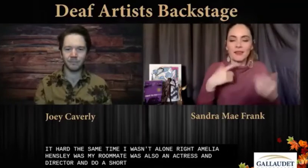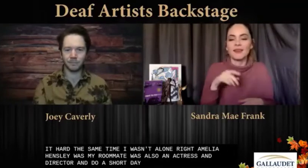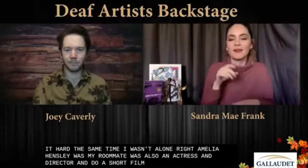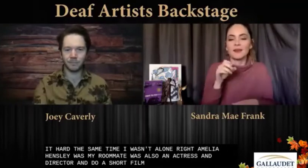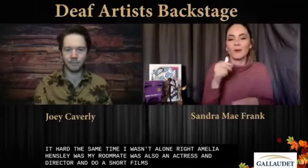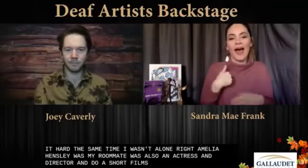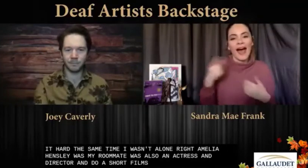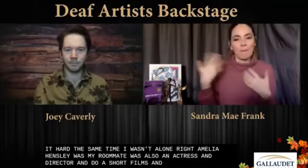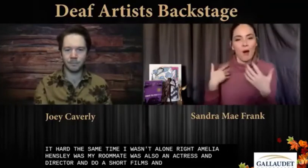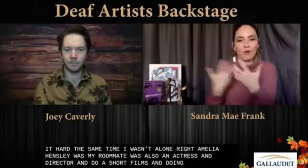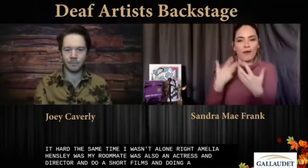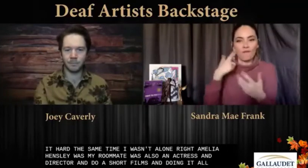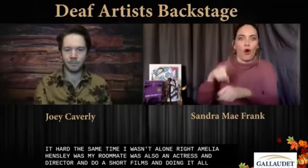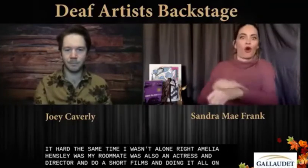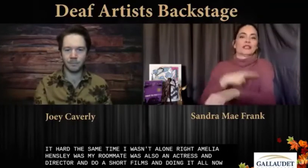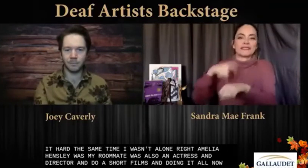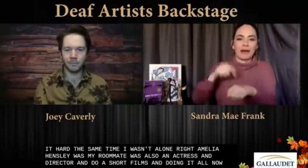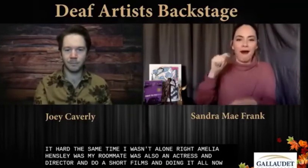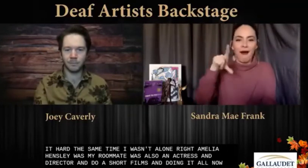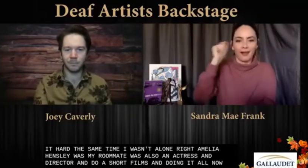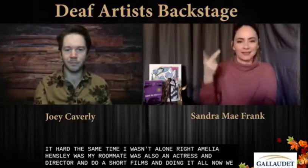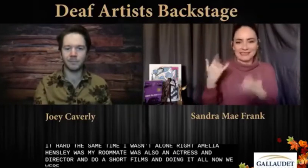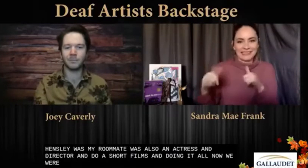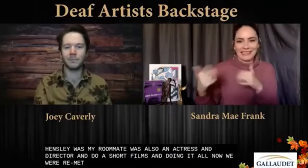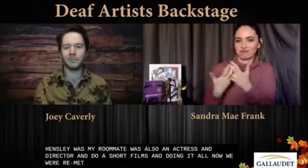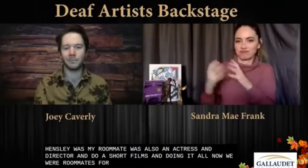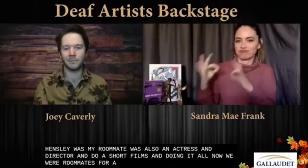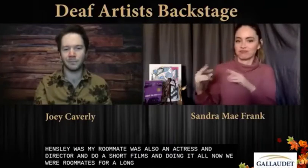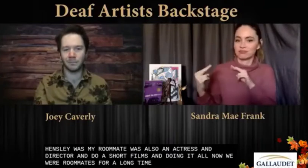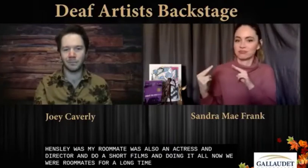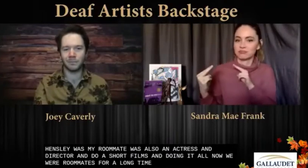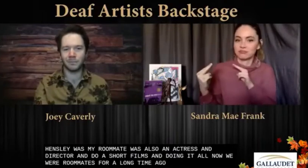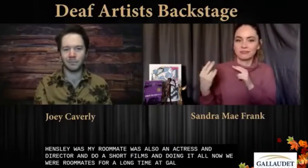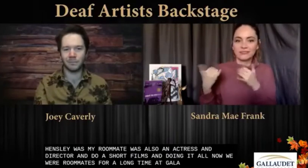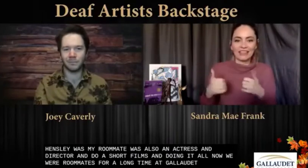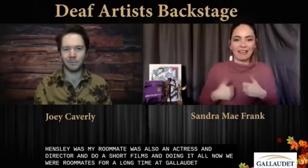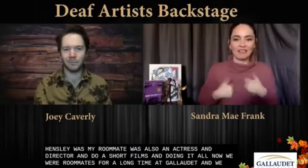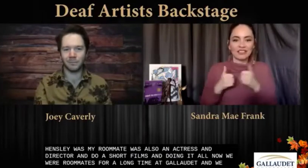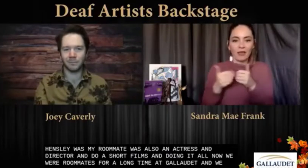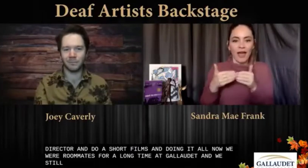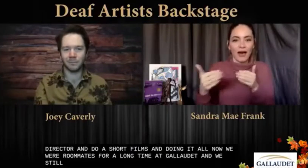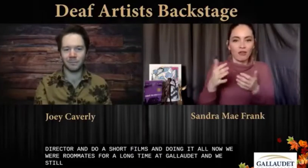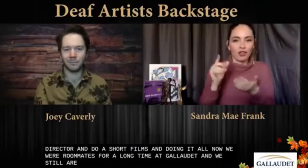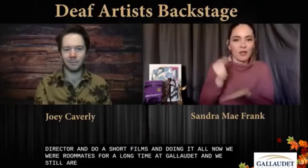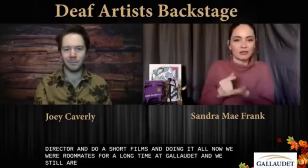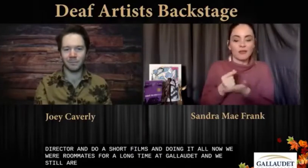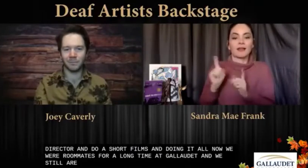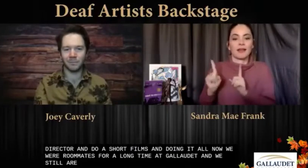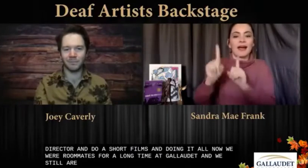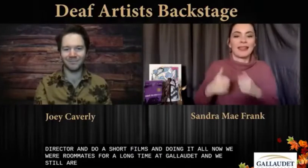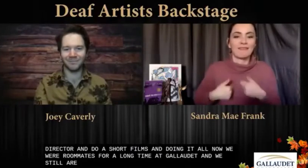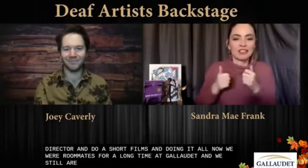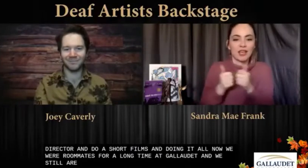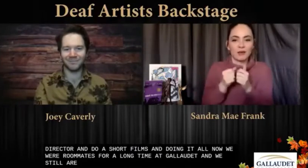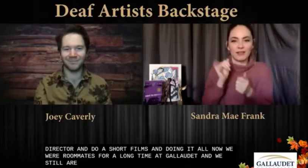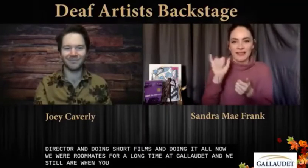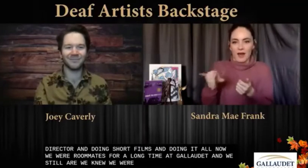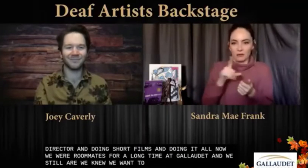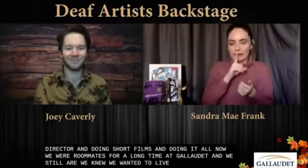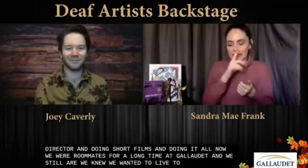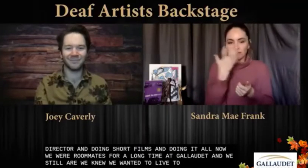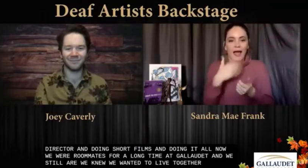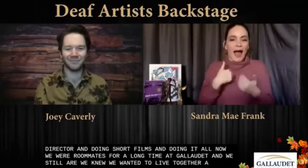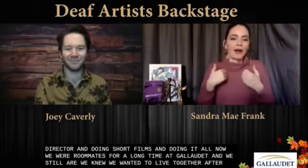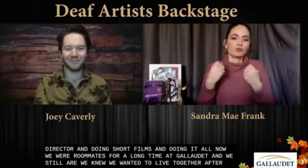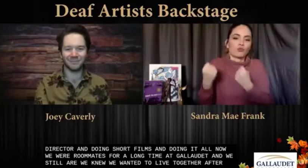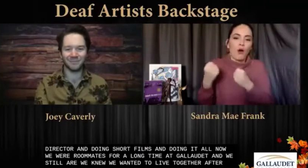films and doing it all now we were roommates for a long time at Gallaudet and we still are we knew we wanted to live